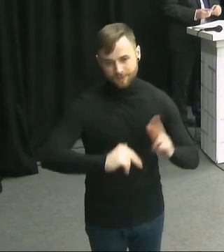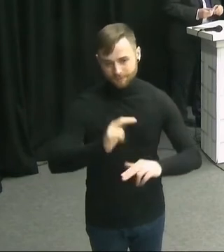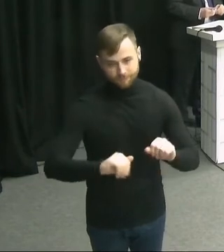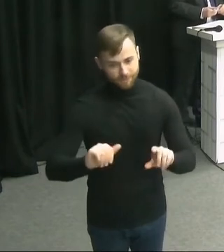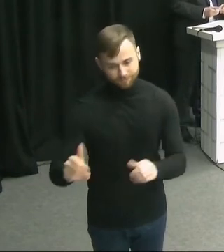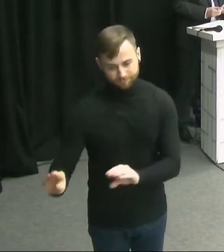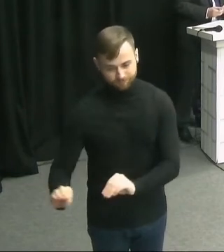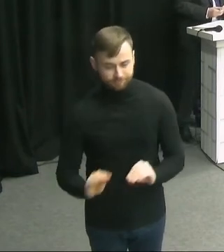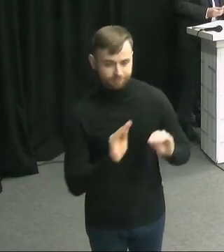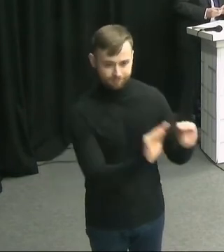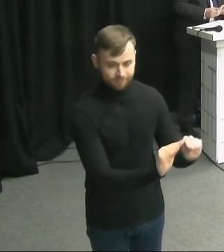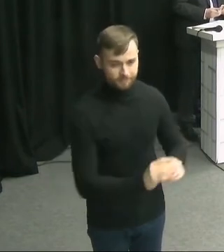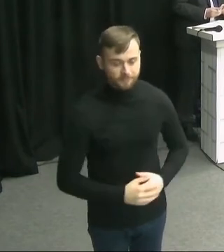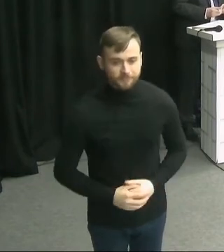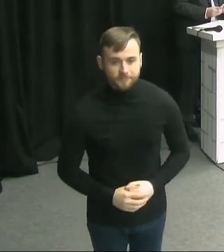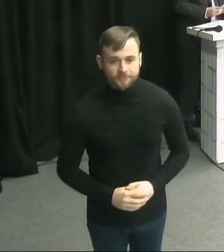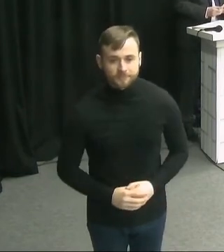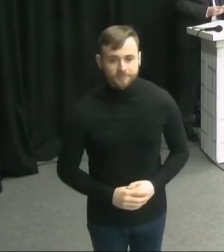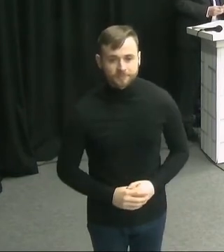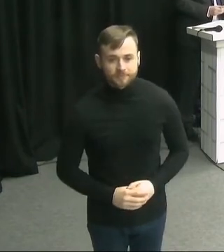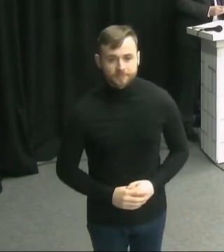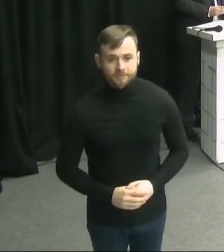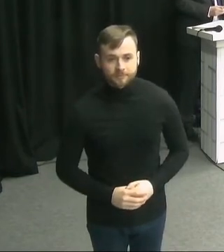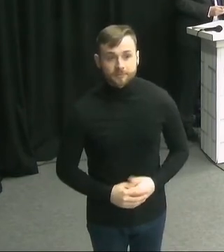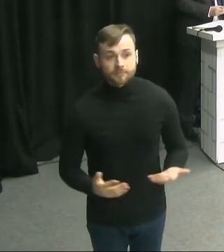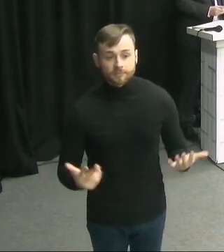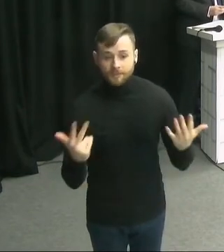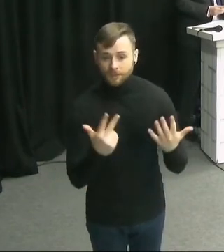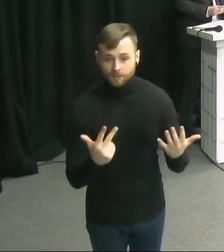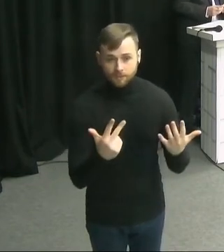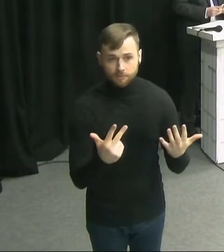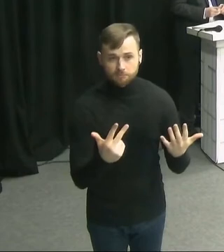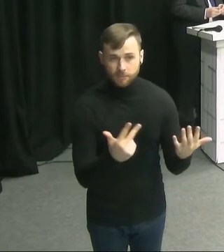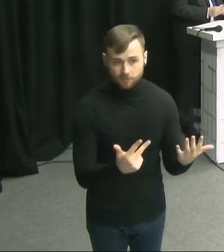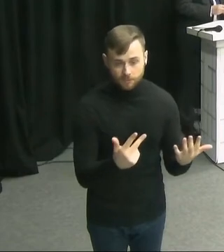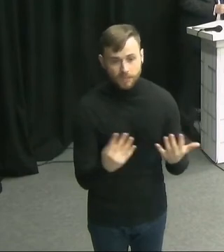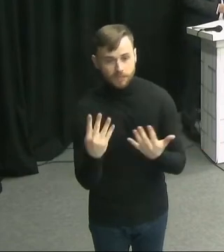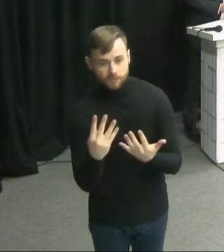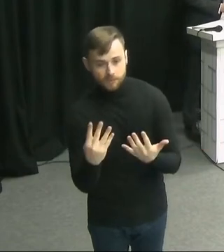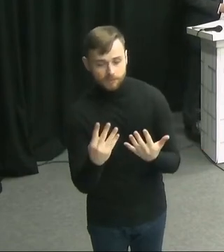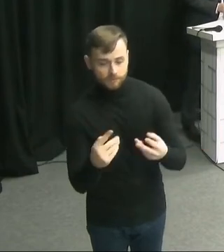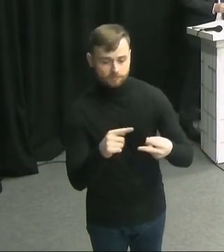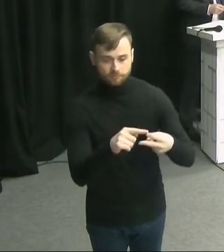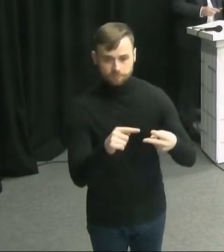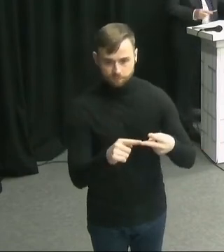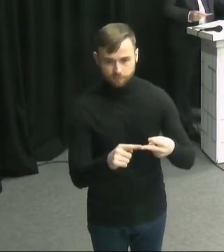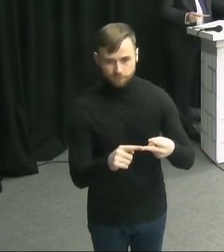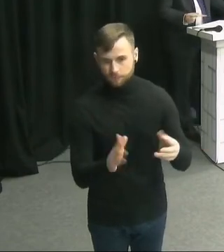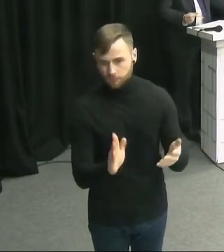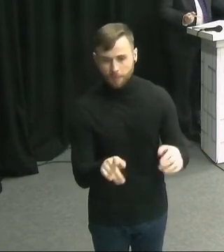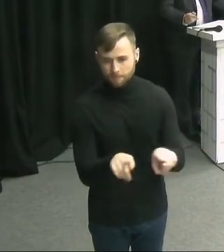provide such services free of charge. This is too expensive. I think it's new dormitory construction is more important.